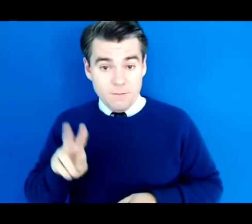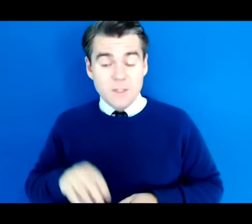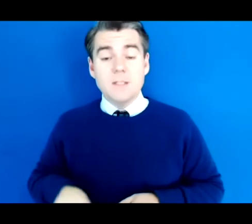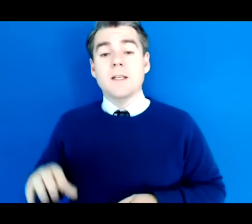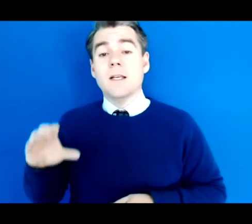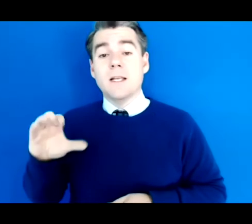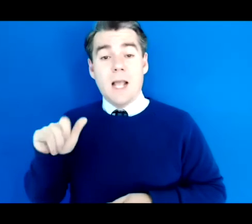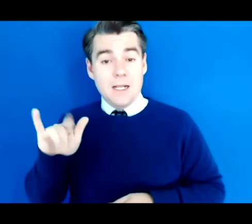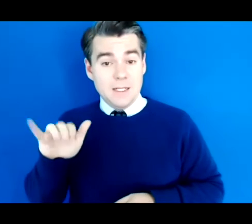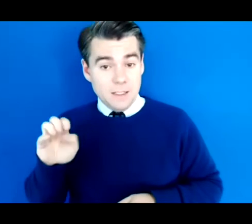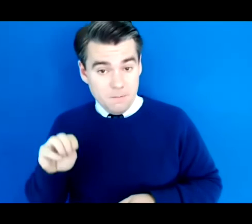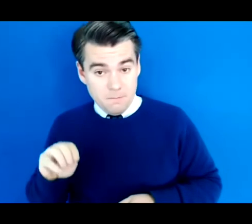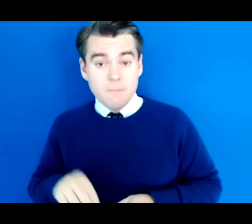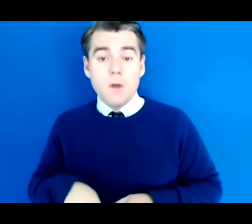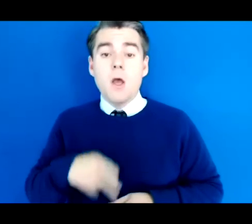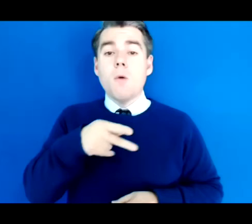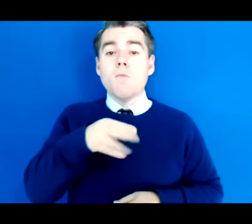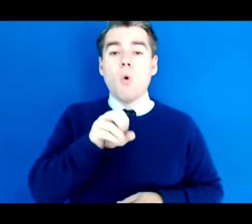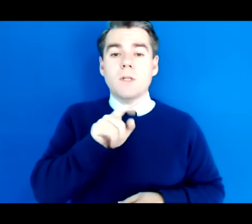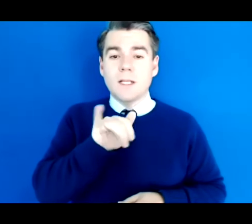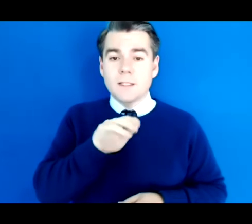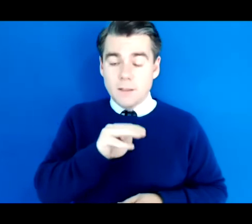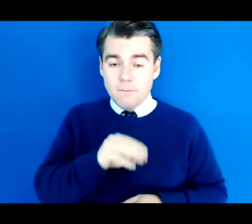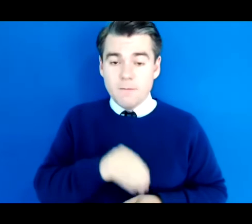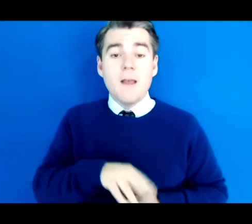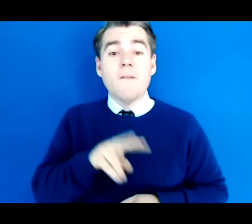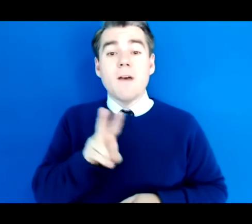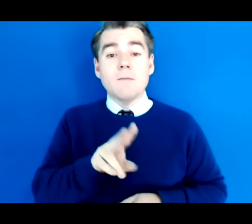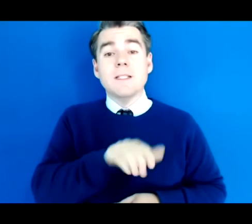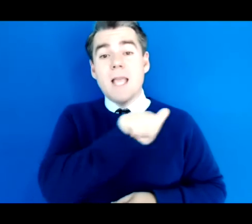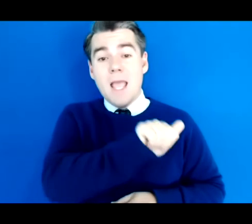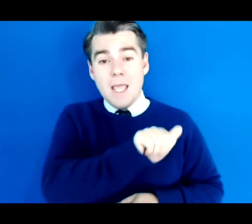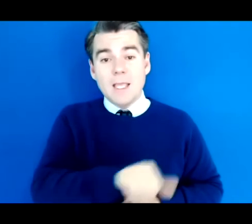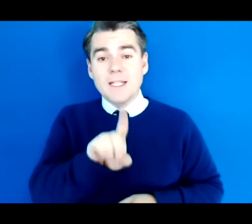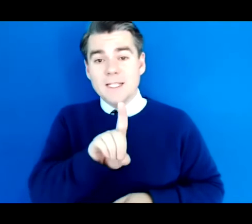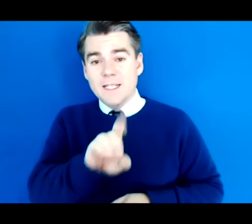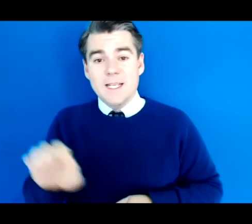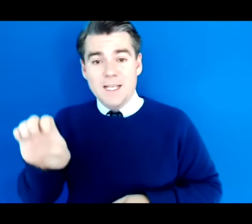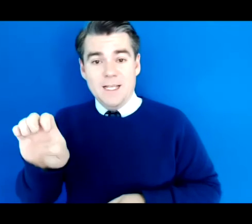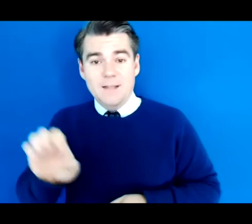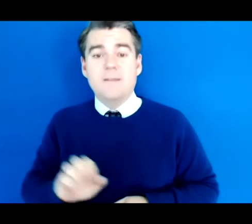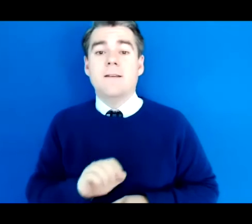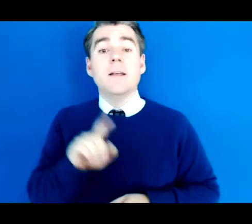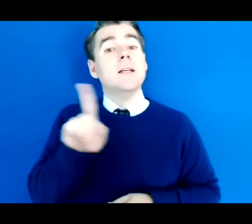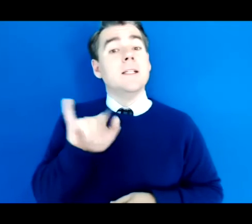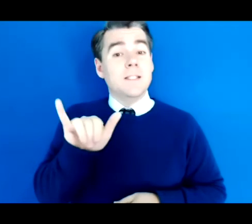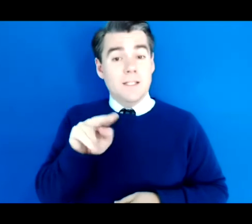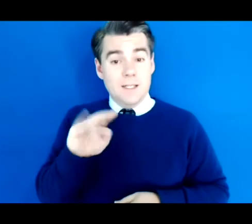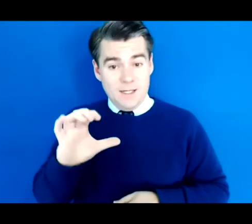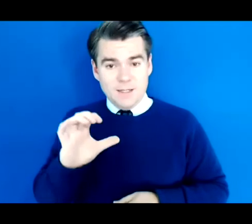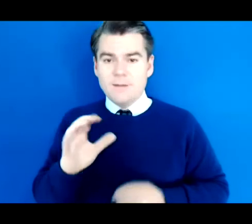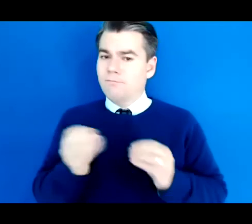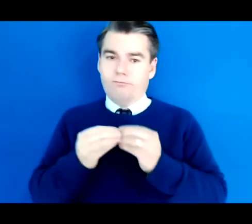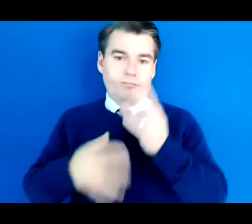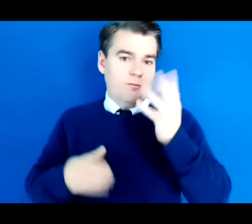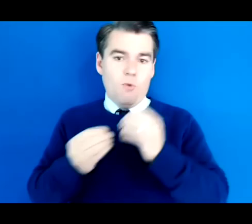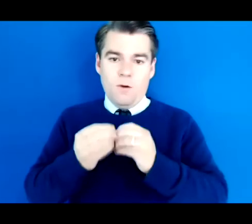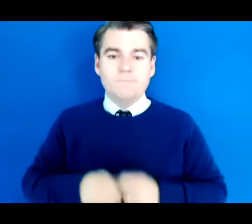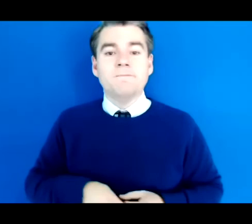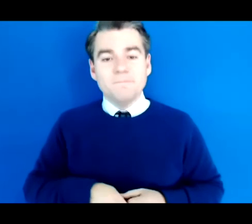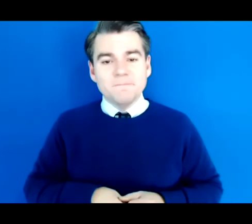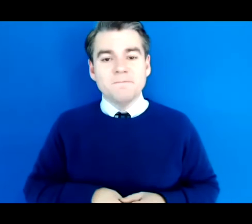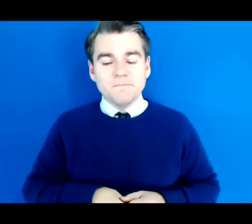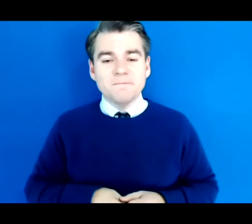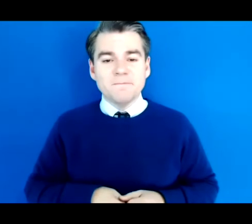potassium, vitamins A, D, and E, zinc, and more. It contains a